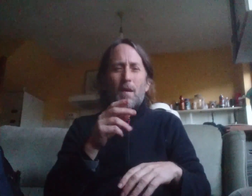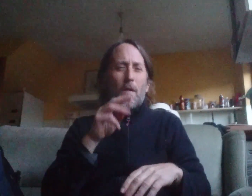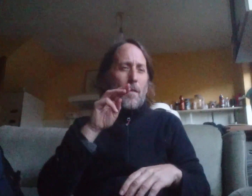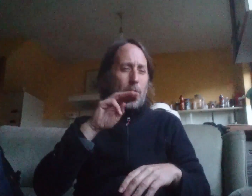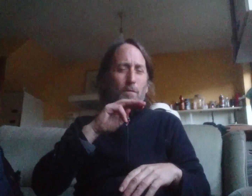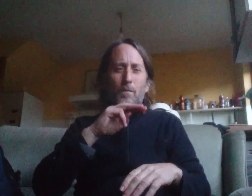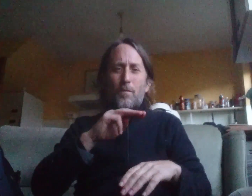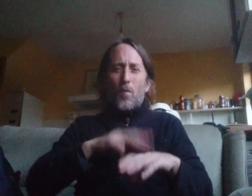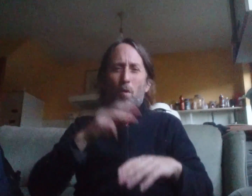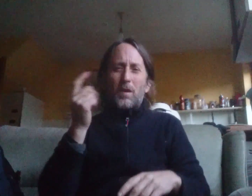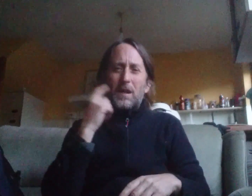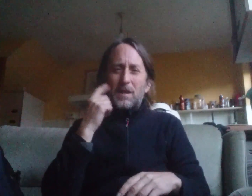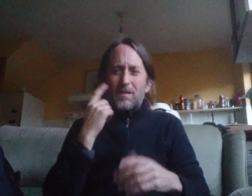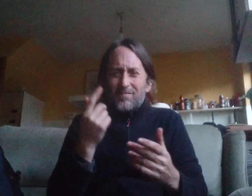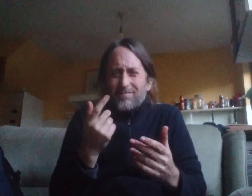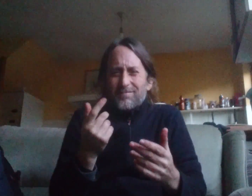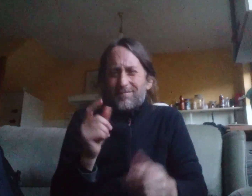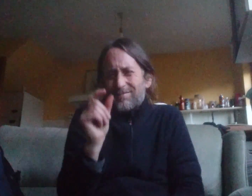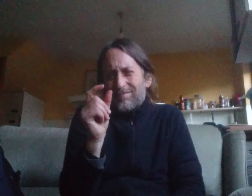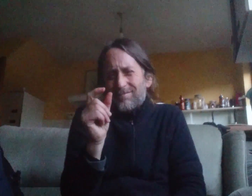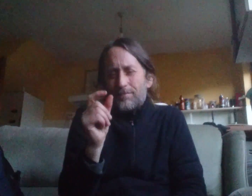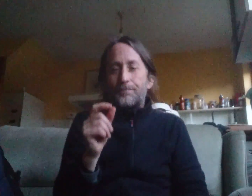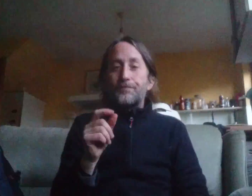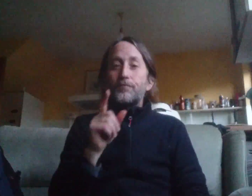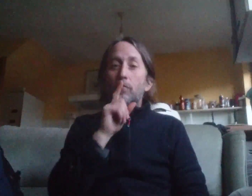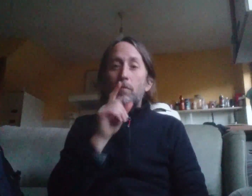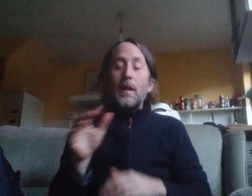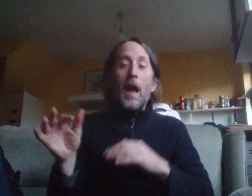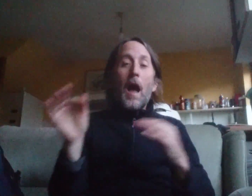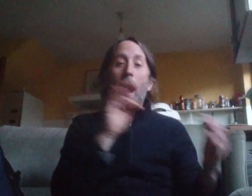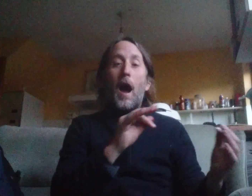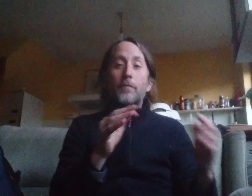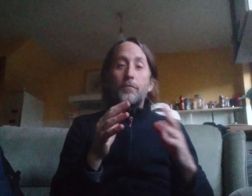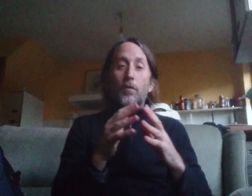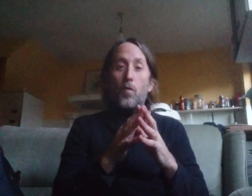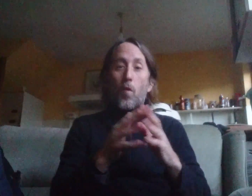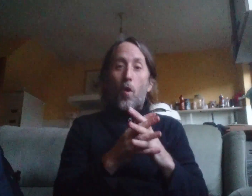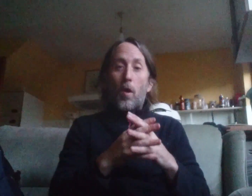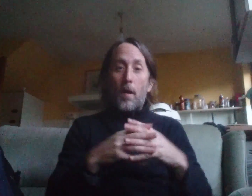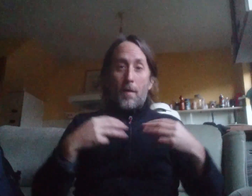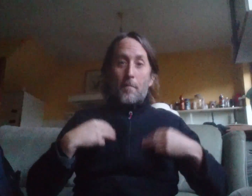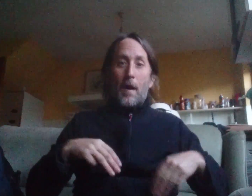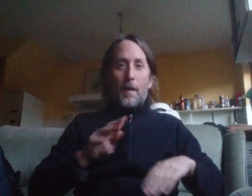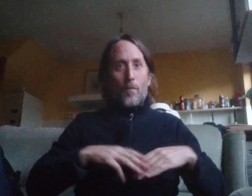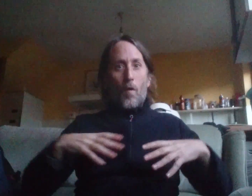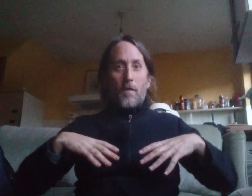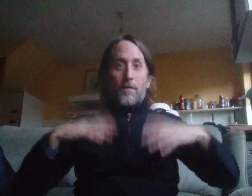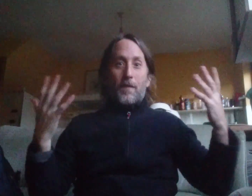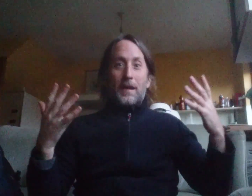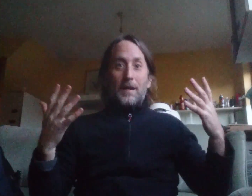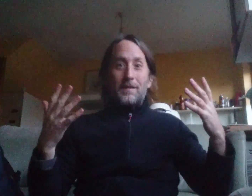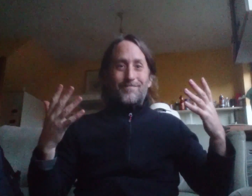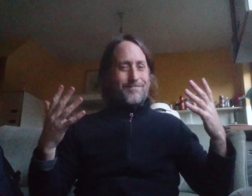The post-war man was no more liberated by this electric knife than his wife was set free by her blender.